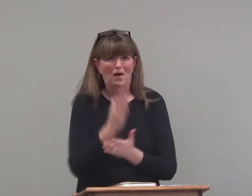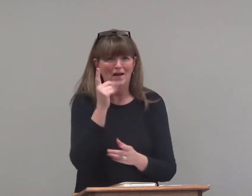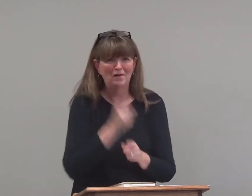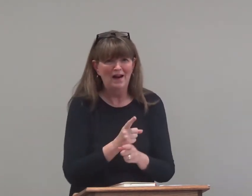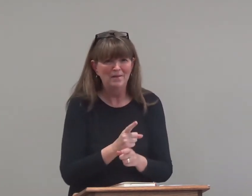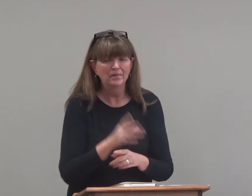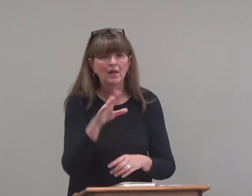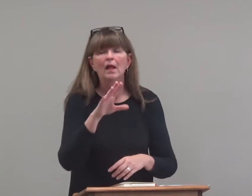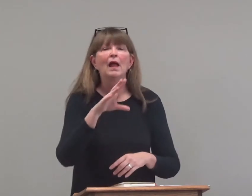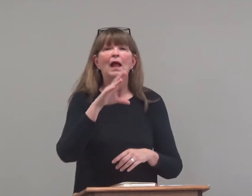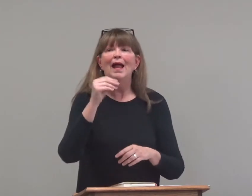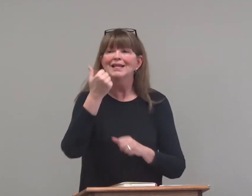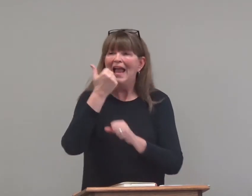don't have that right to say that at all.